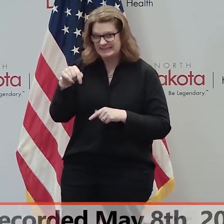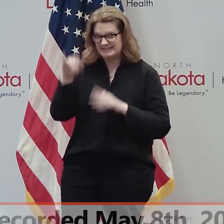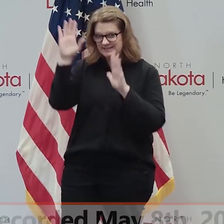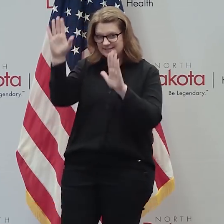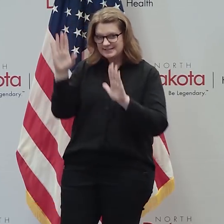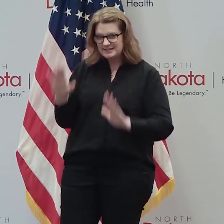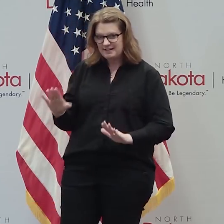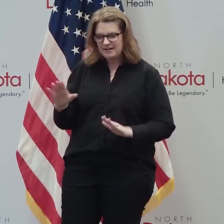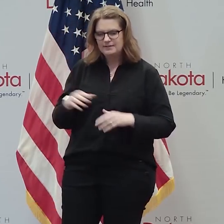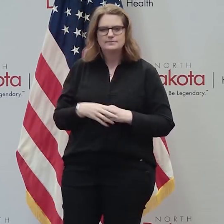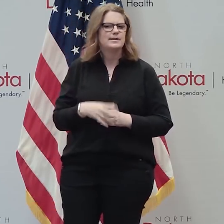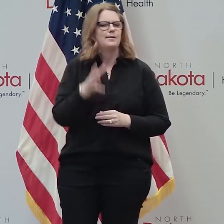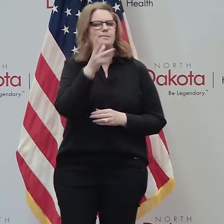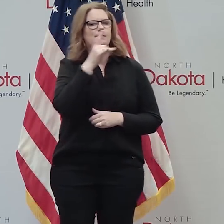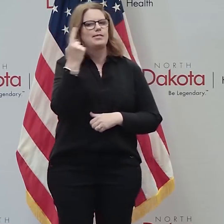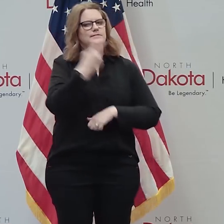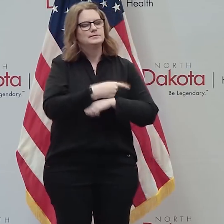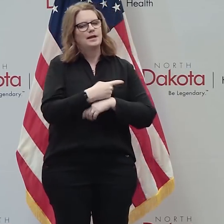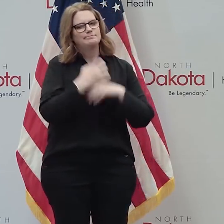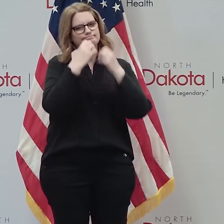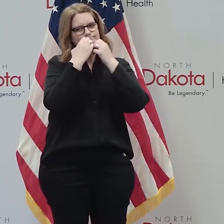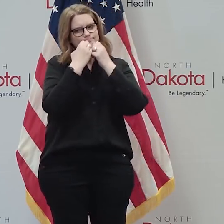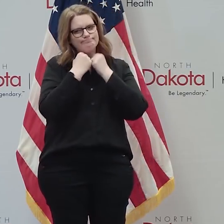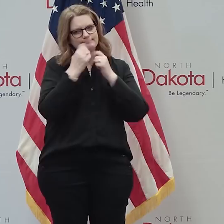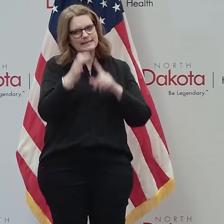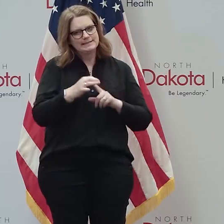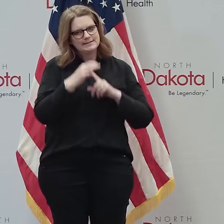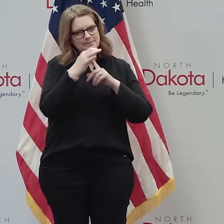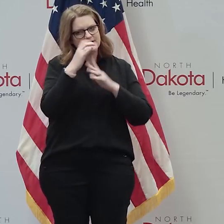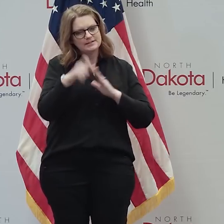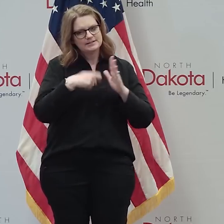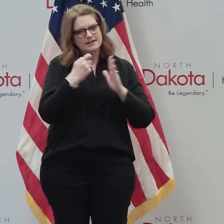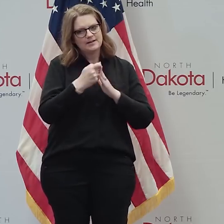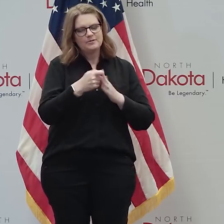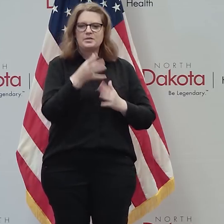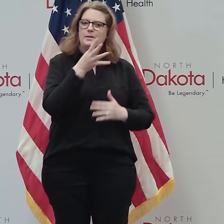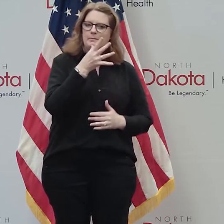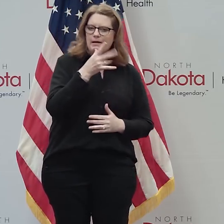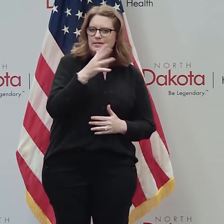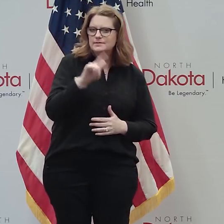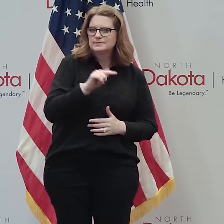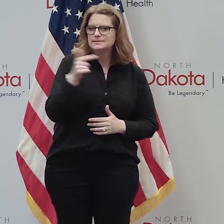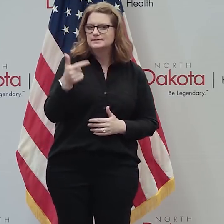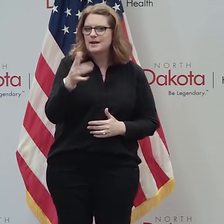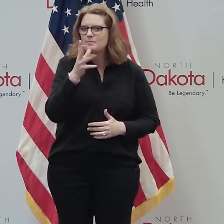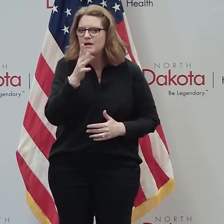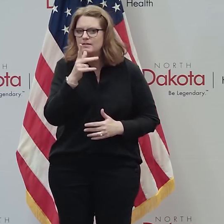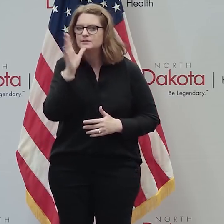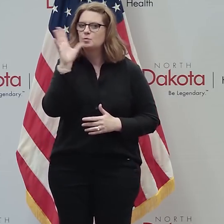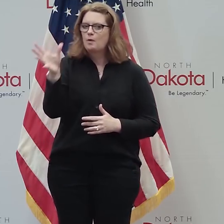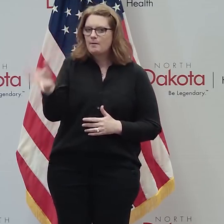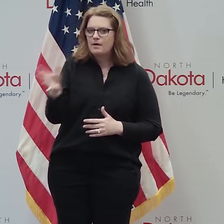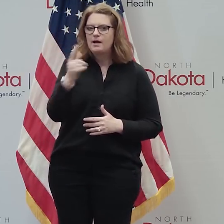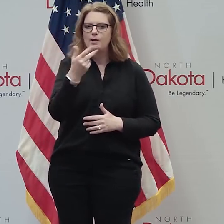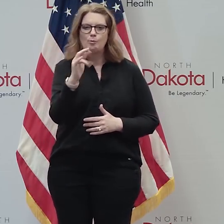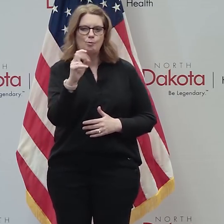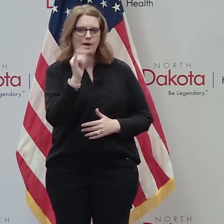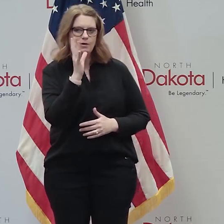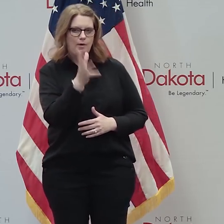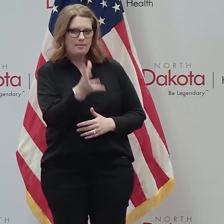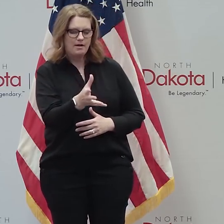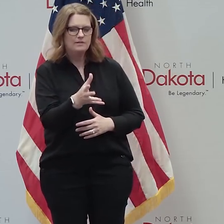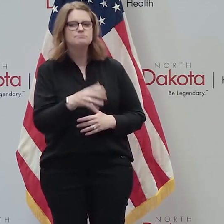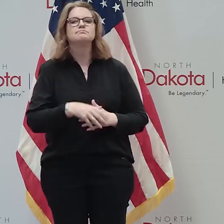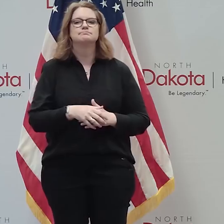Mother's Day, always a special time for all the mothers, all the stepmothers, the grandmothers, the great-grandmothers, and